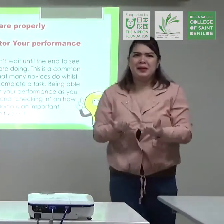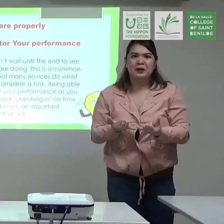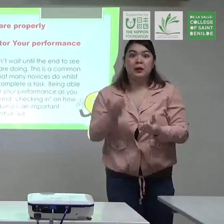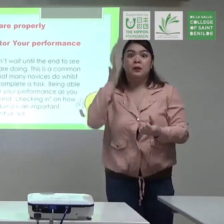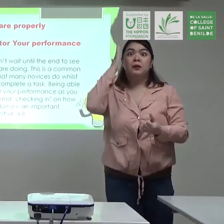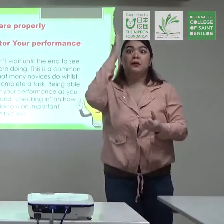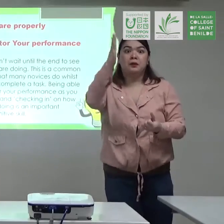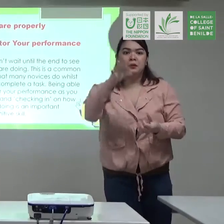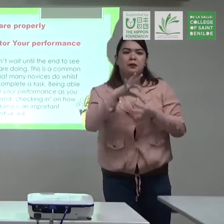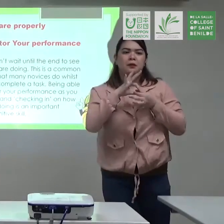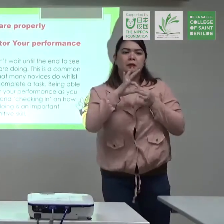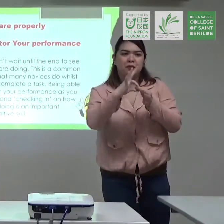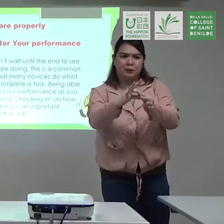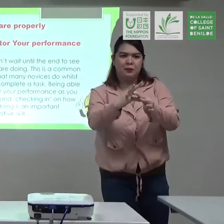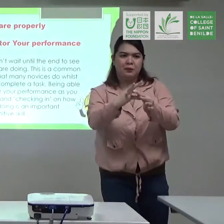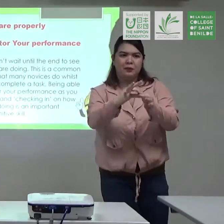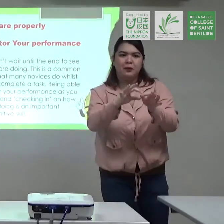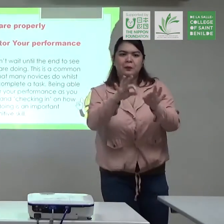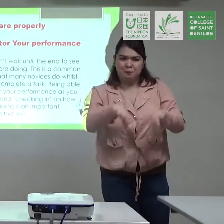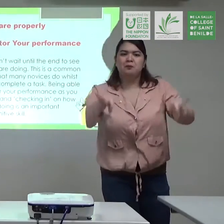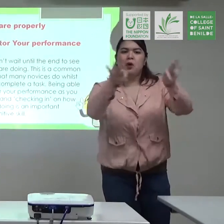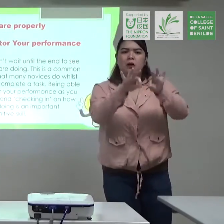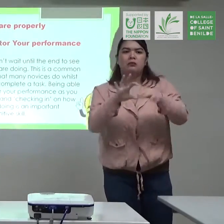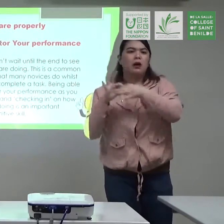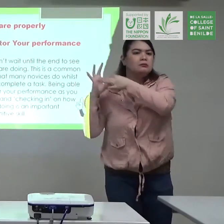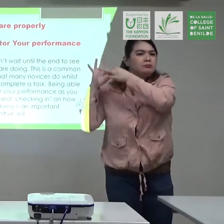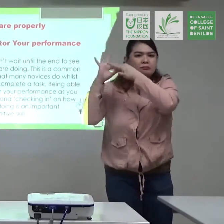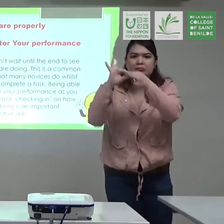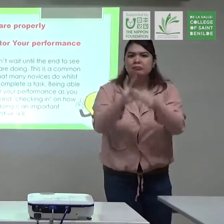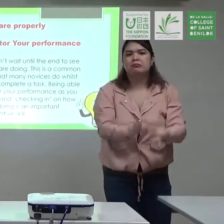one cohesive, united,